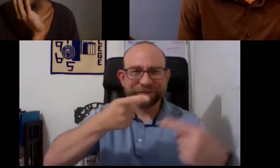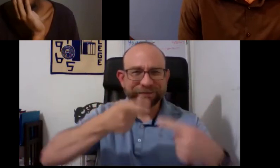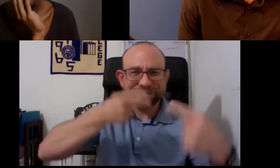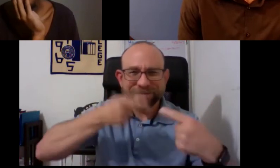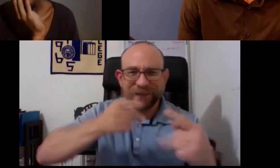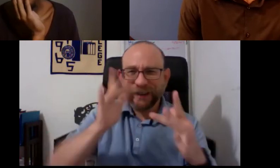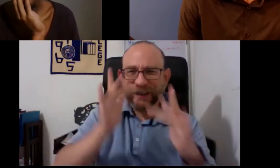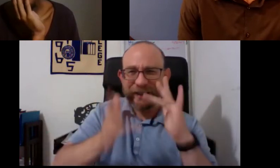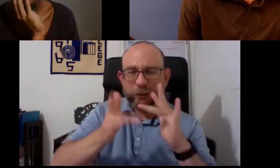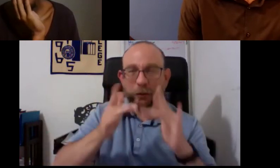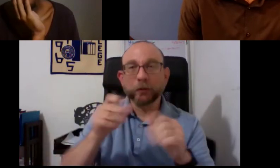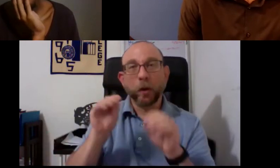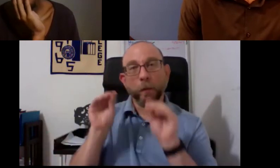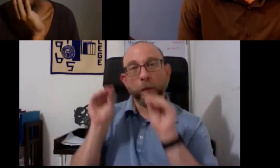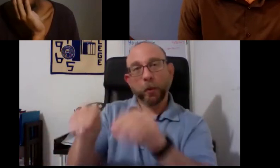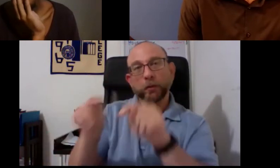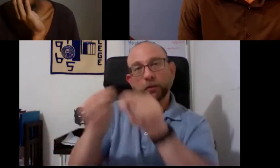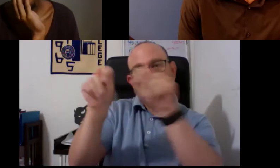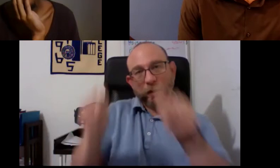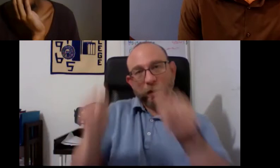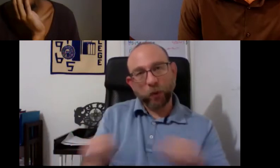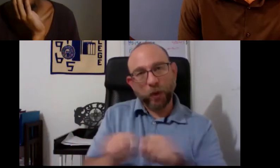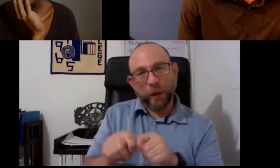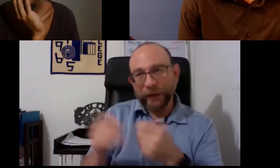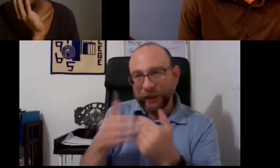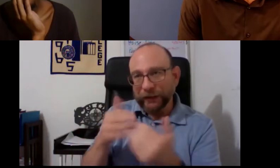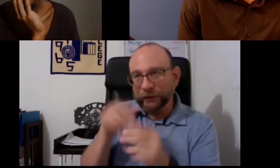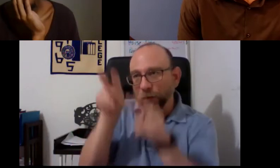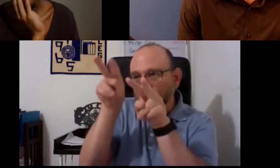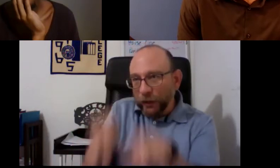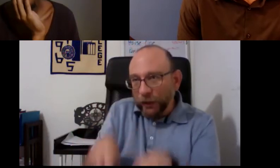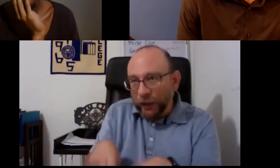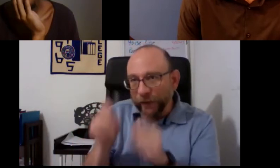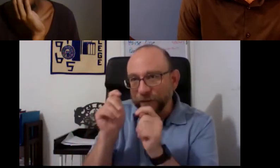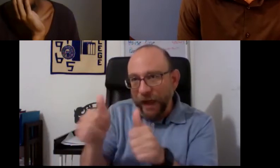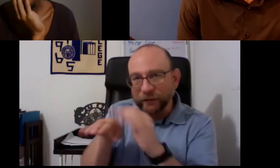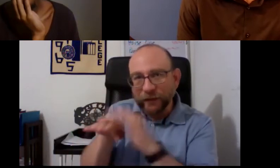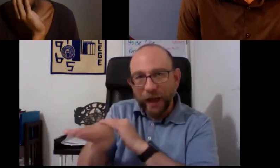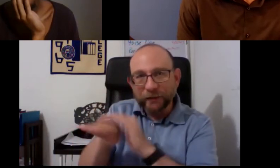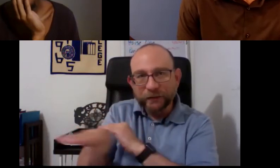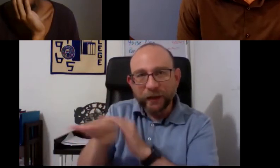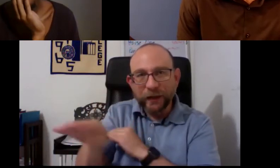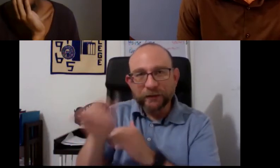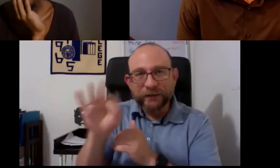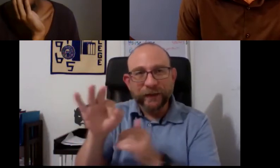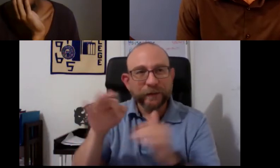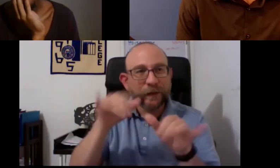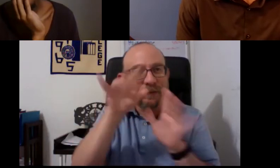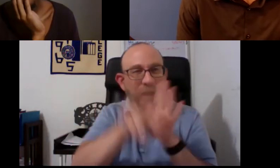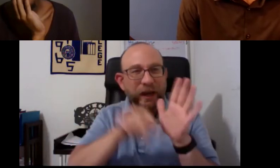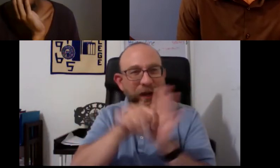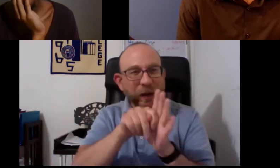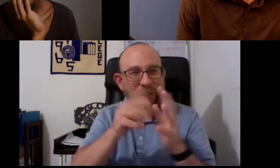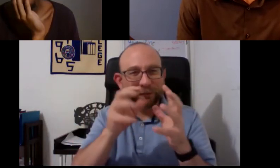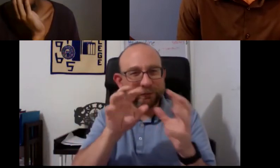good on the internet or on television in those other countries, but by providing that transcript, it provides